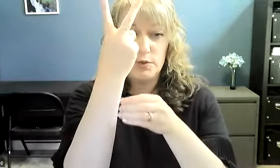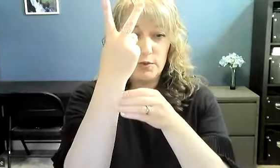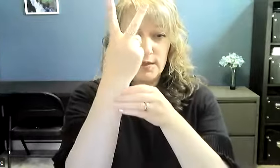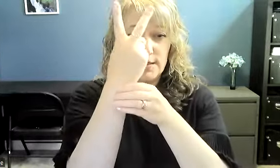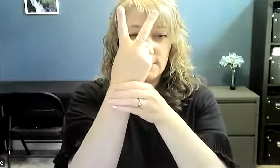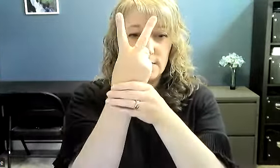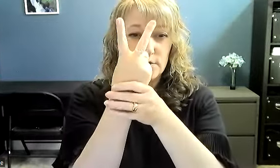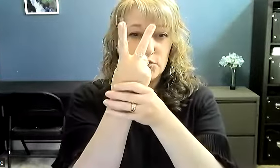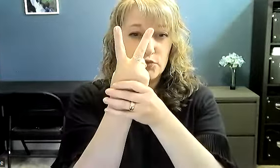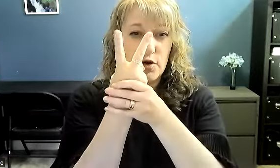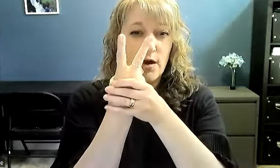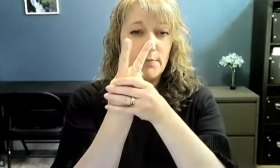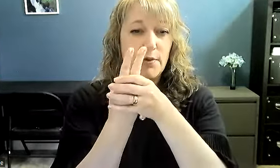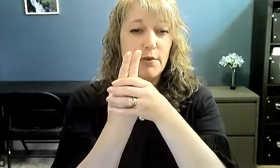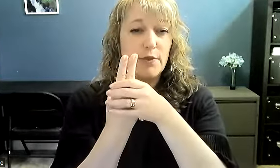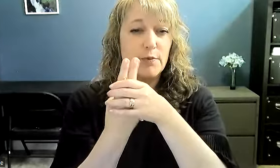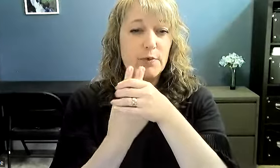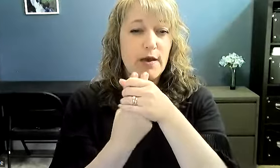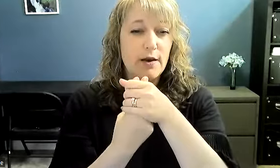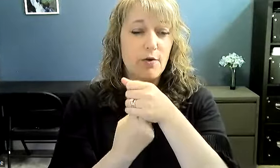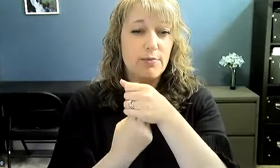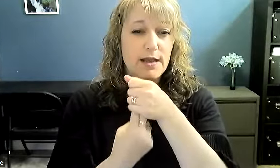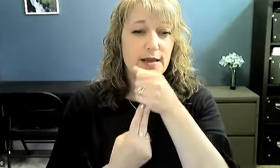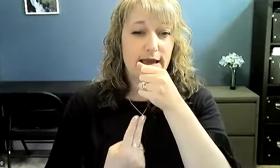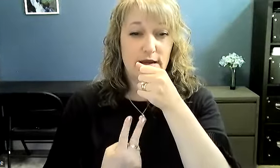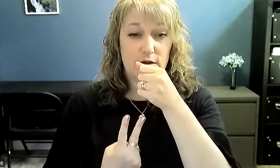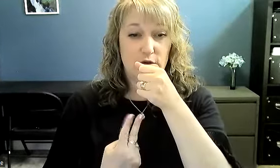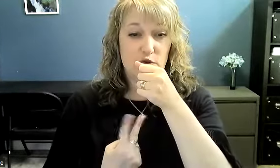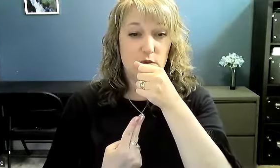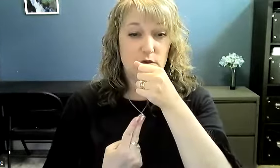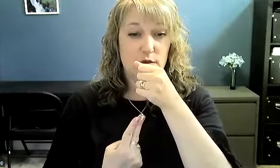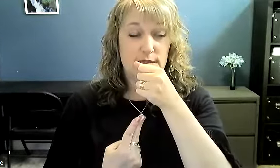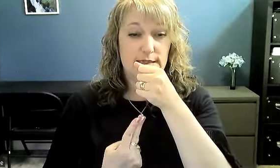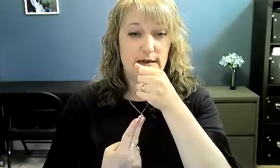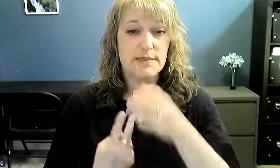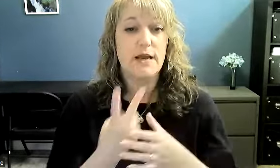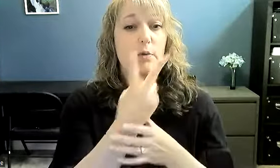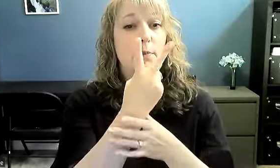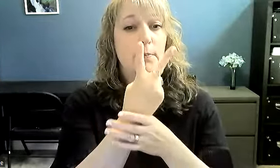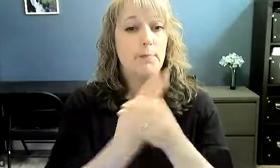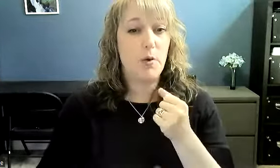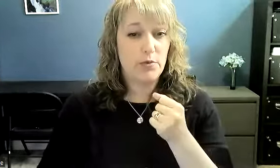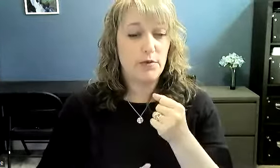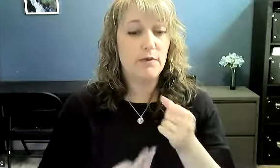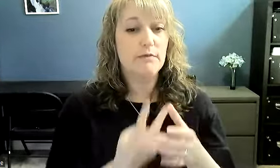2 is gonna drop through that opening and your 2 will close as it comes down, both.